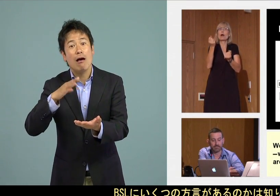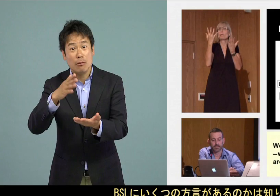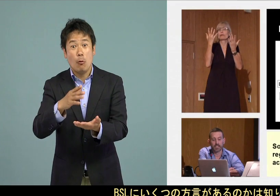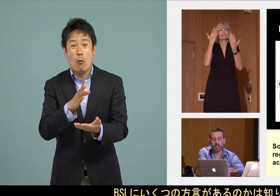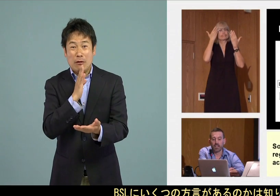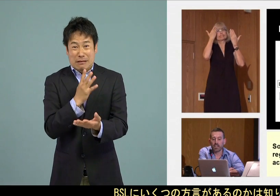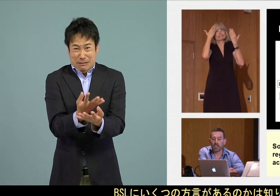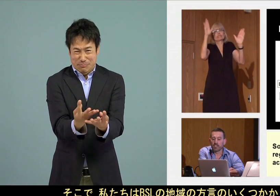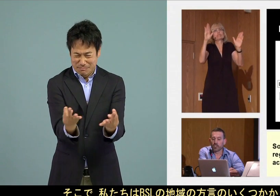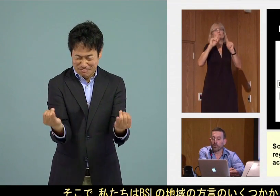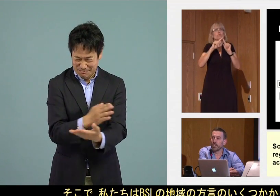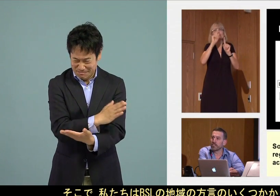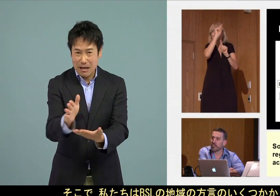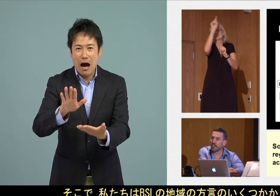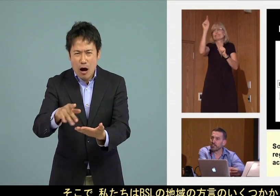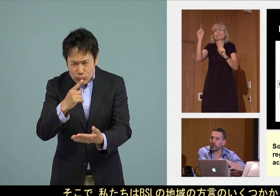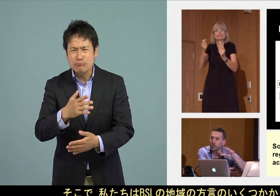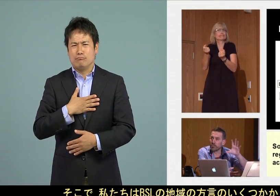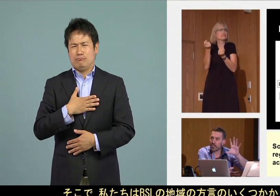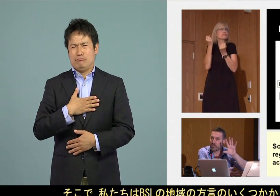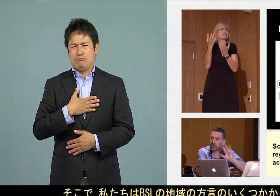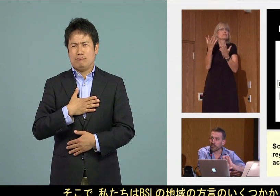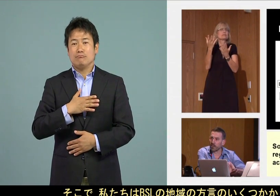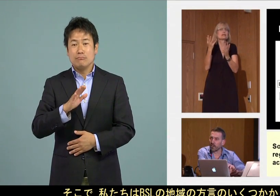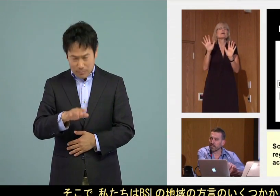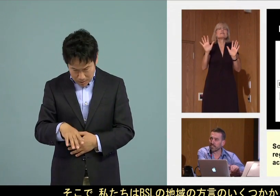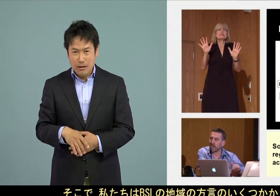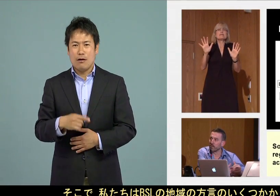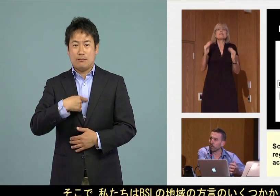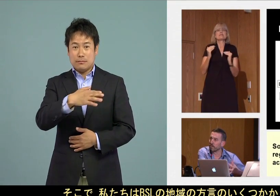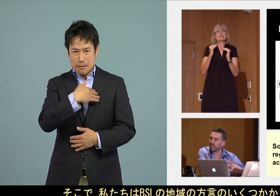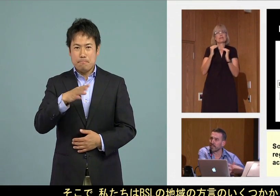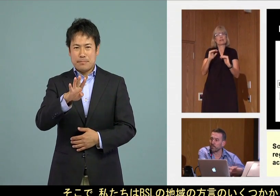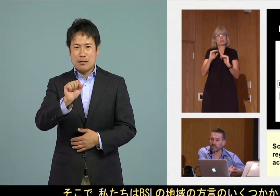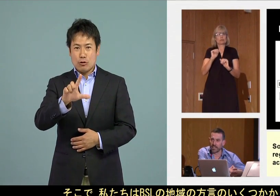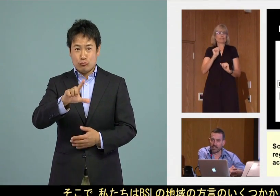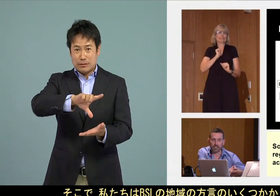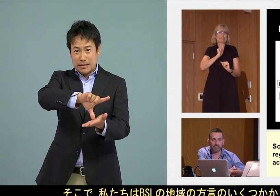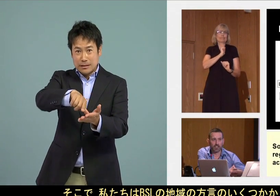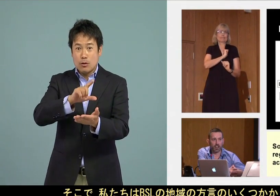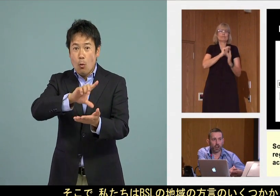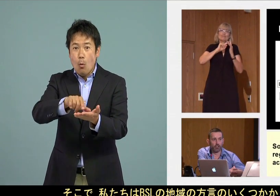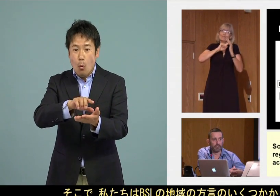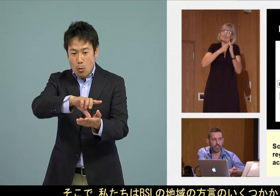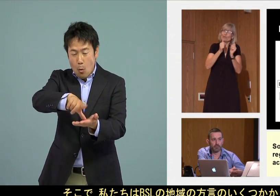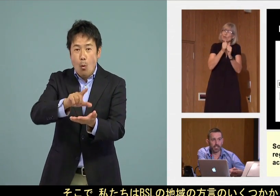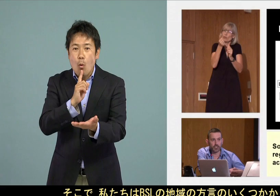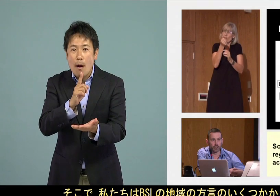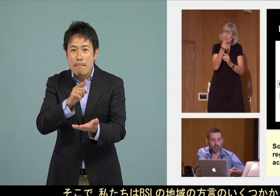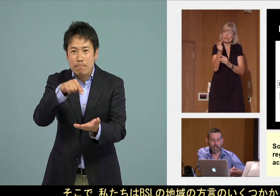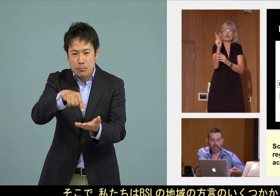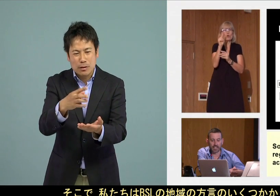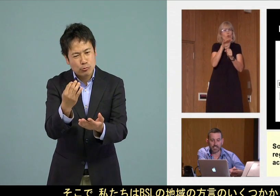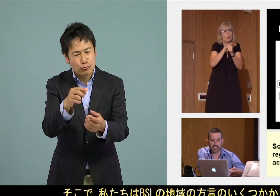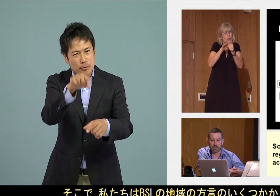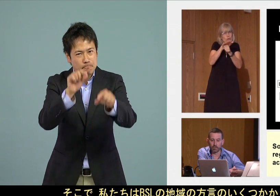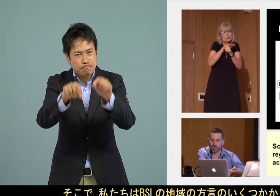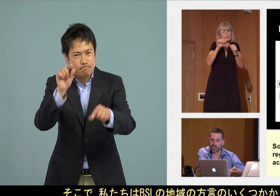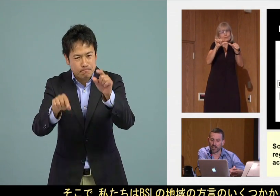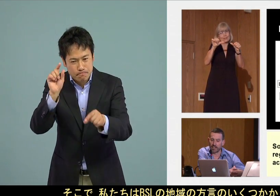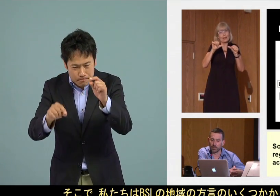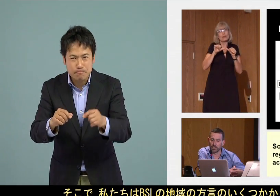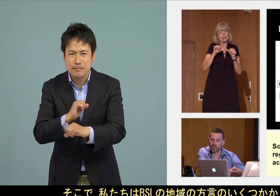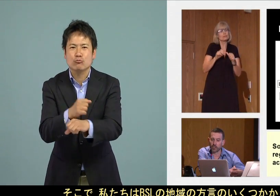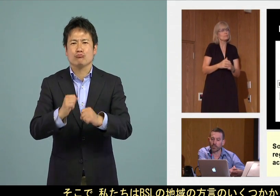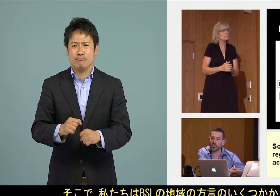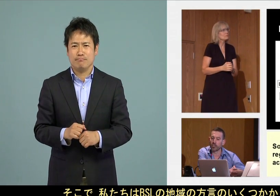many. So we decided to just start with a subset of the regional dialects in British